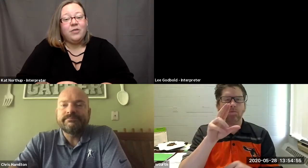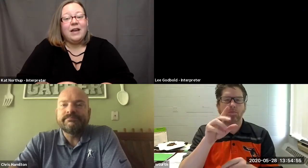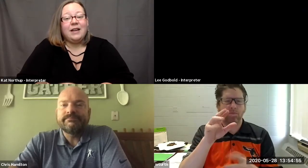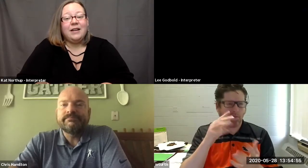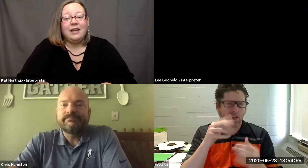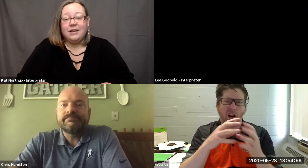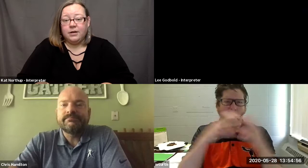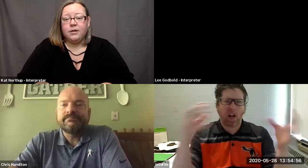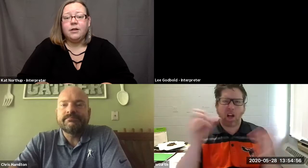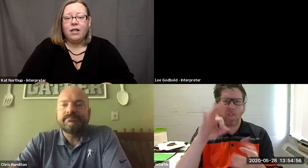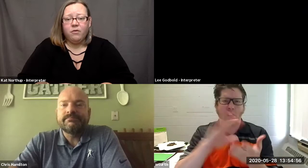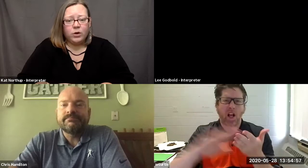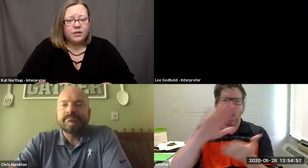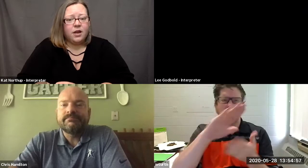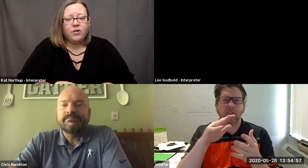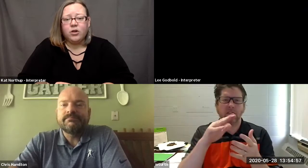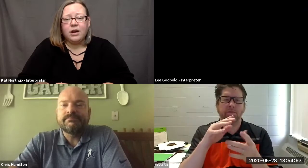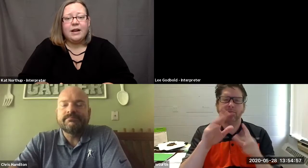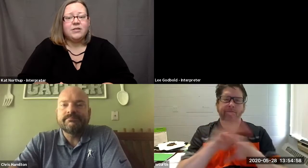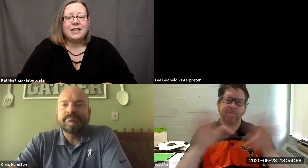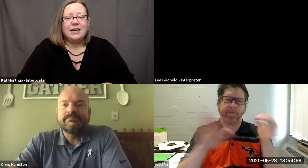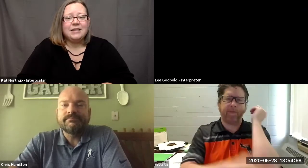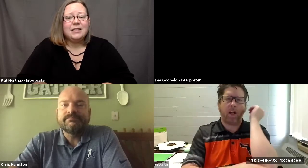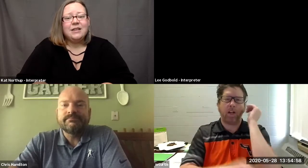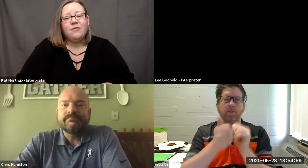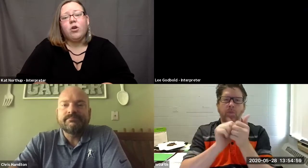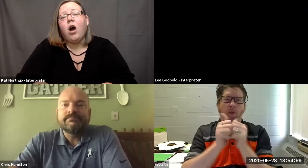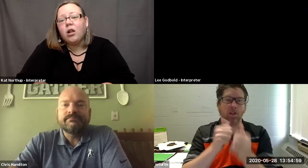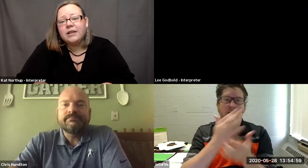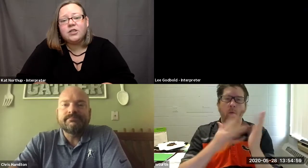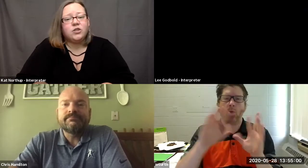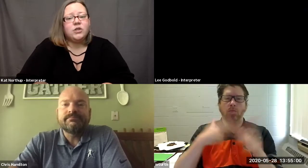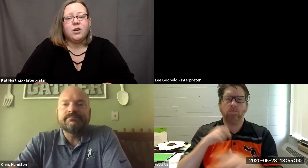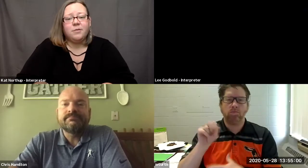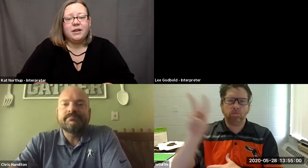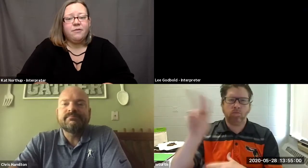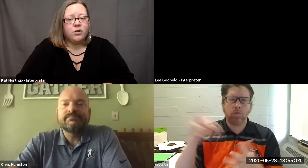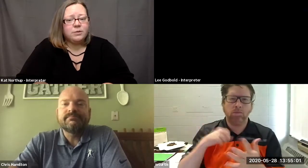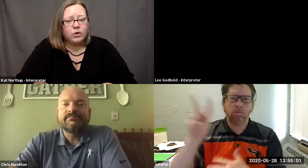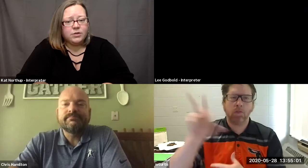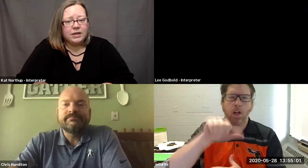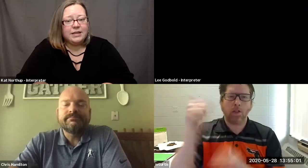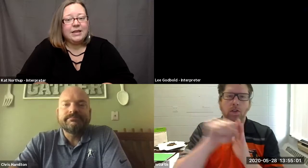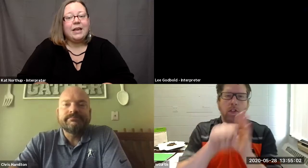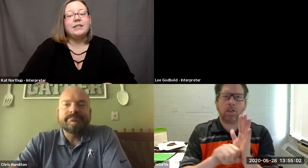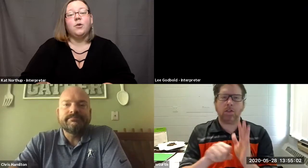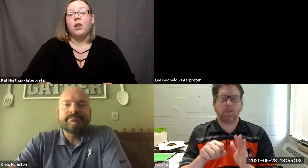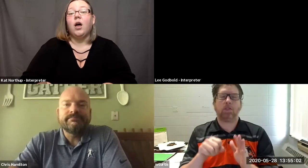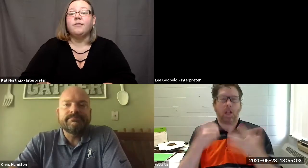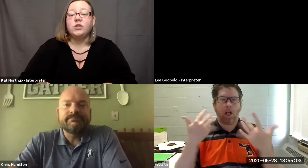that in California, the governor announced that for college, there's not going to be any fall sports or anything. And so a lot of students